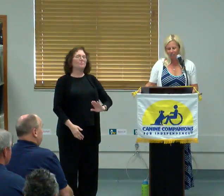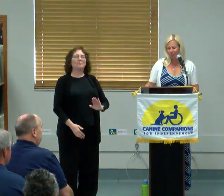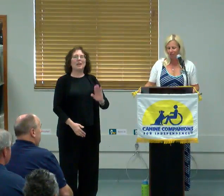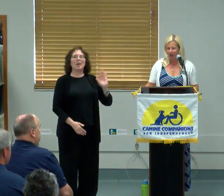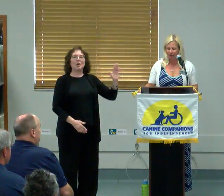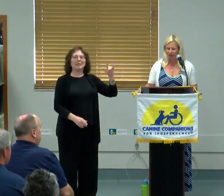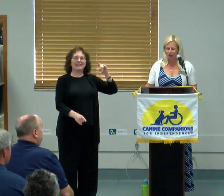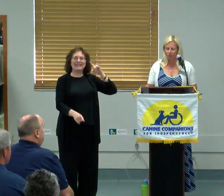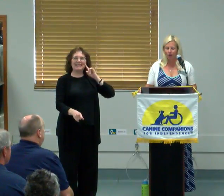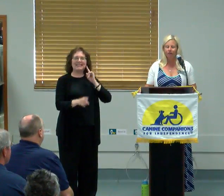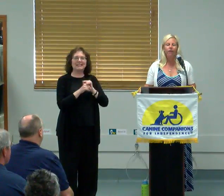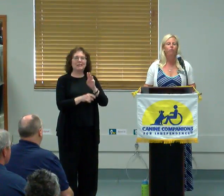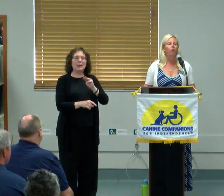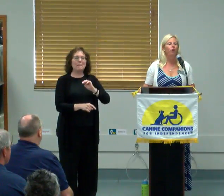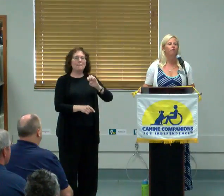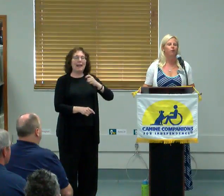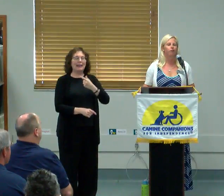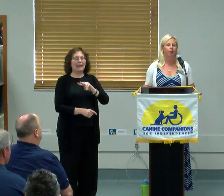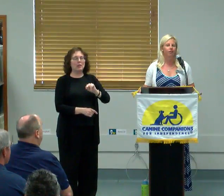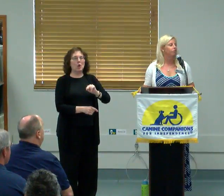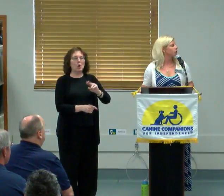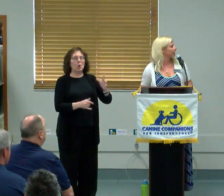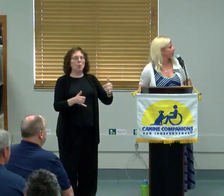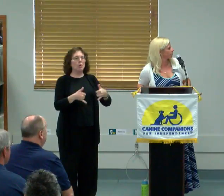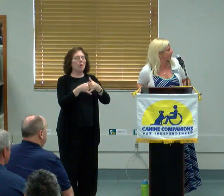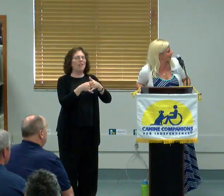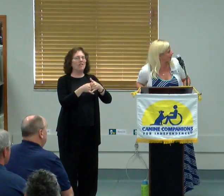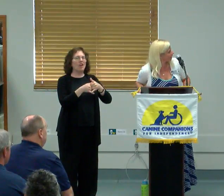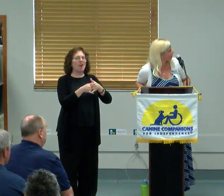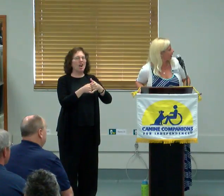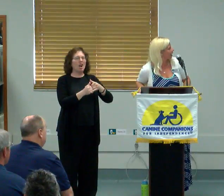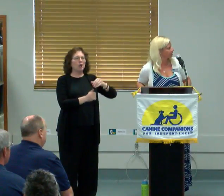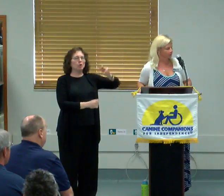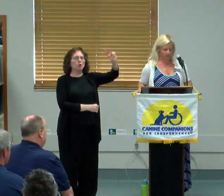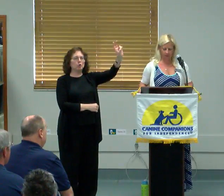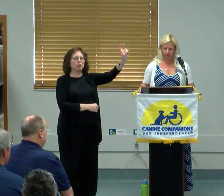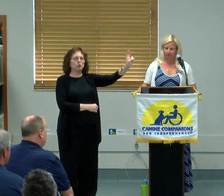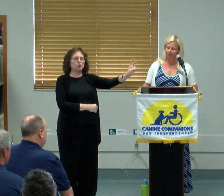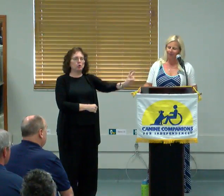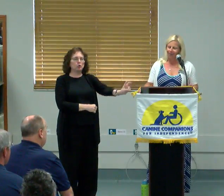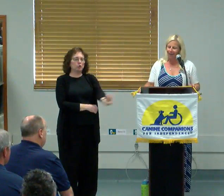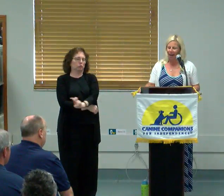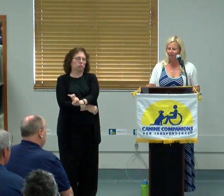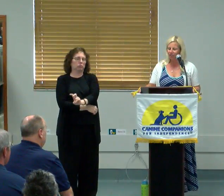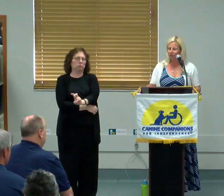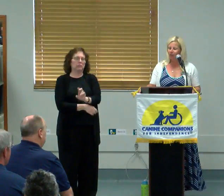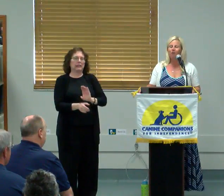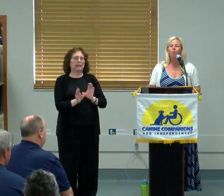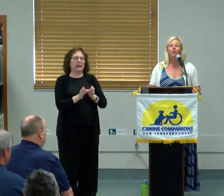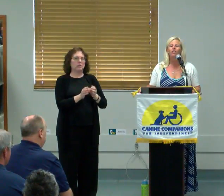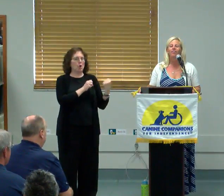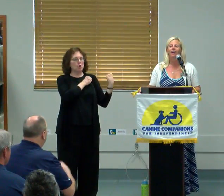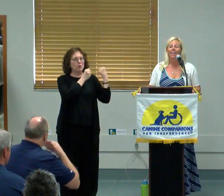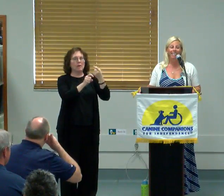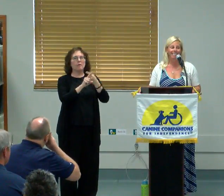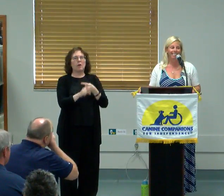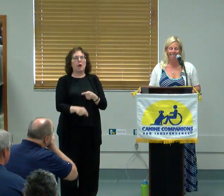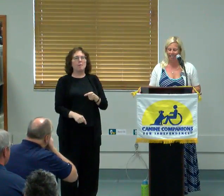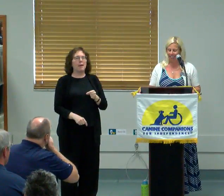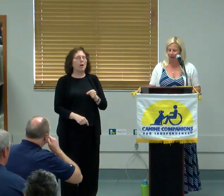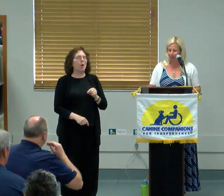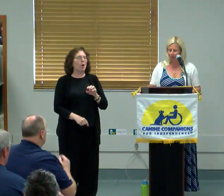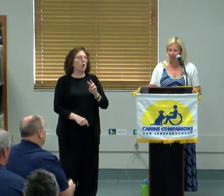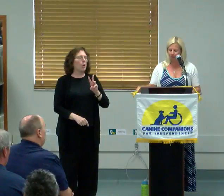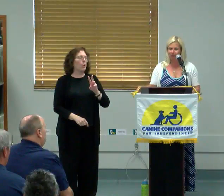Ashley and her sister Megan win the award for farthest traveled in class, having driven from Wichita,